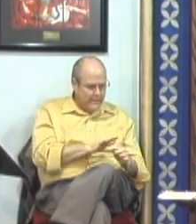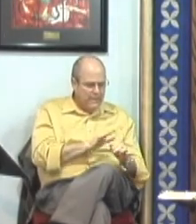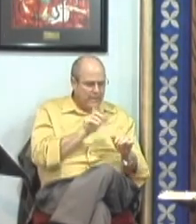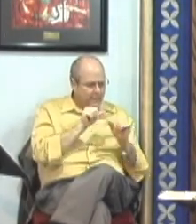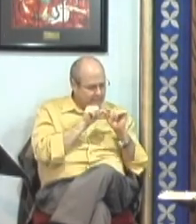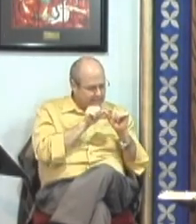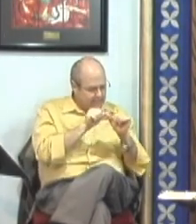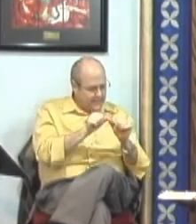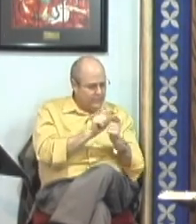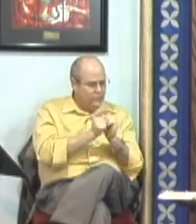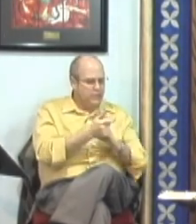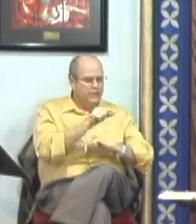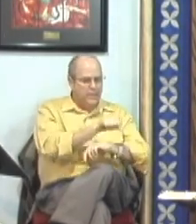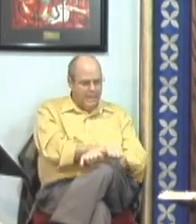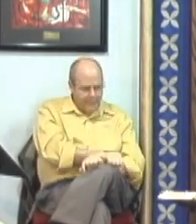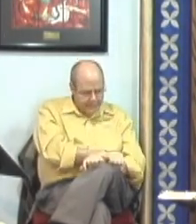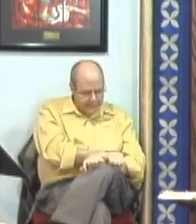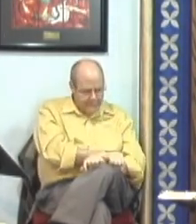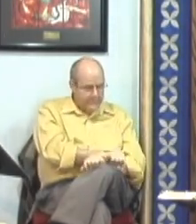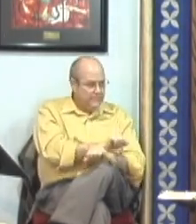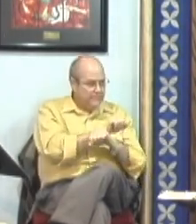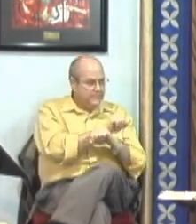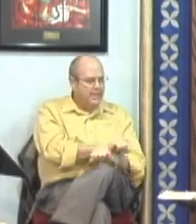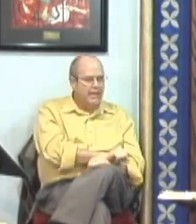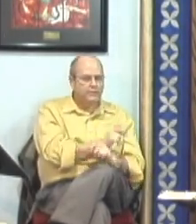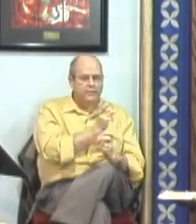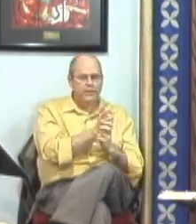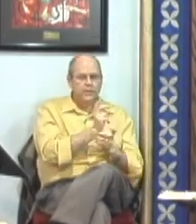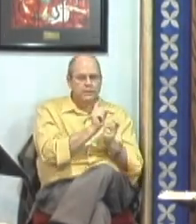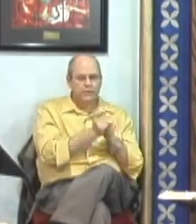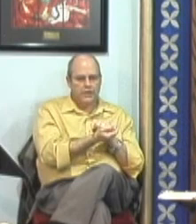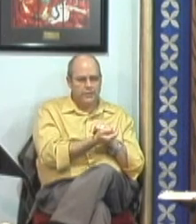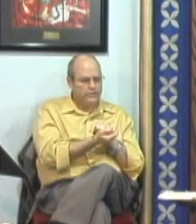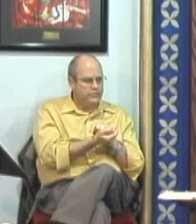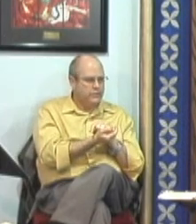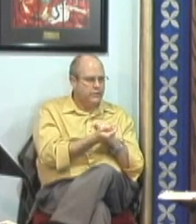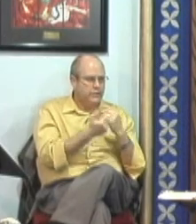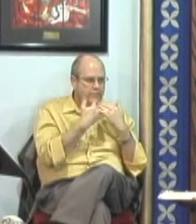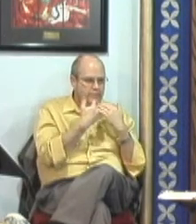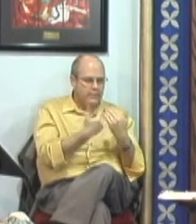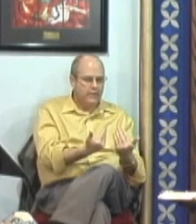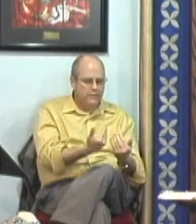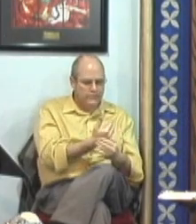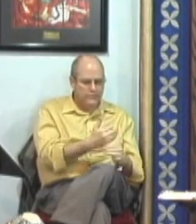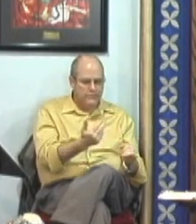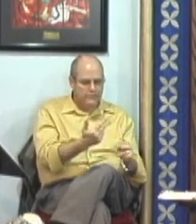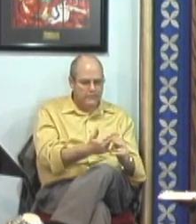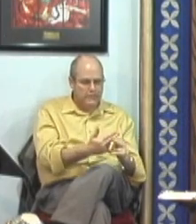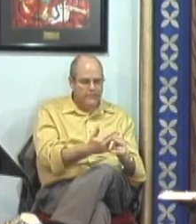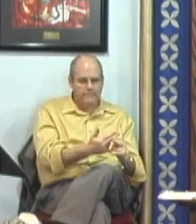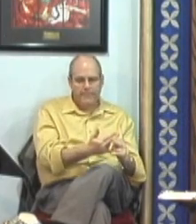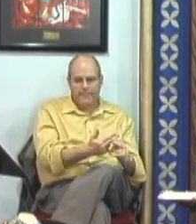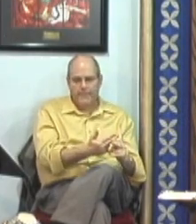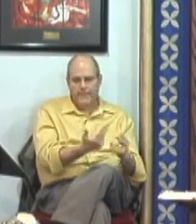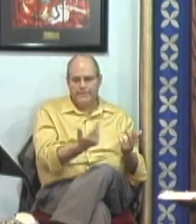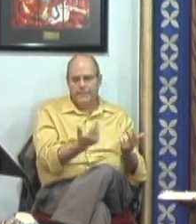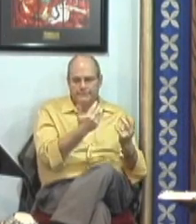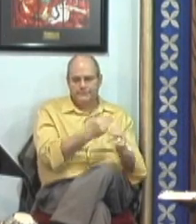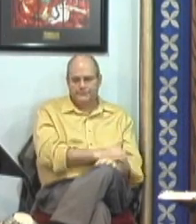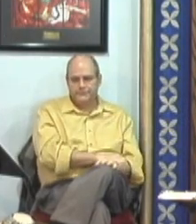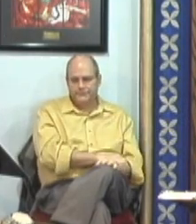change the habits, because habits are hard to change. And so we thank you in Yeshua's name.